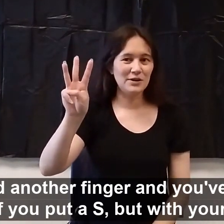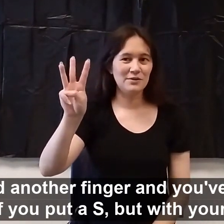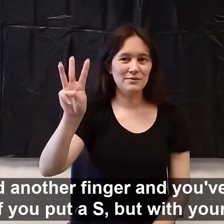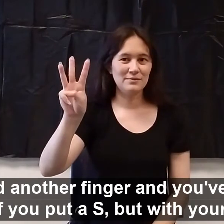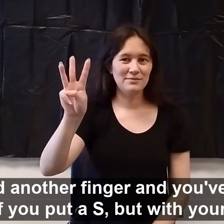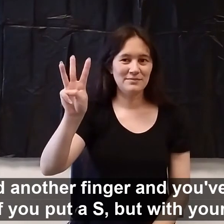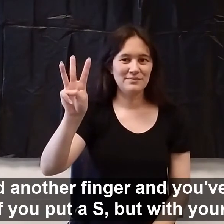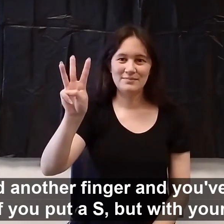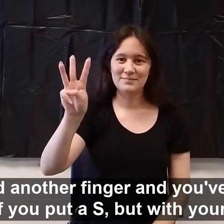W.